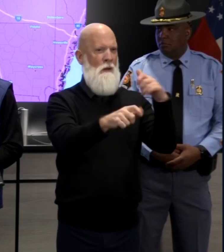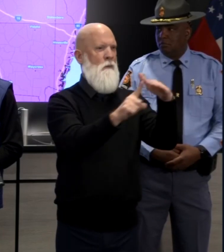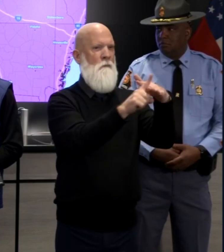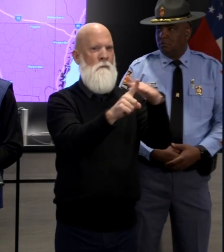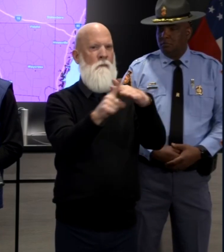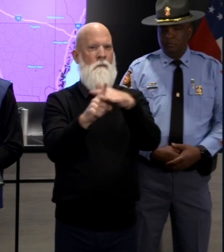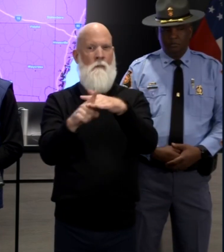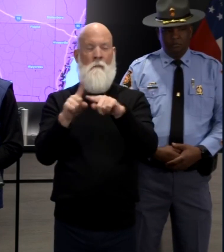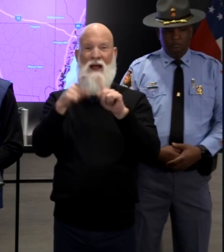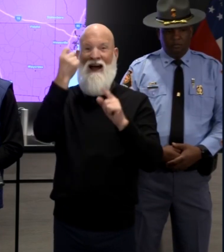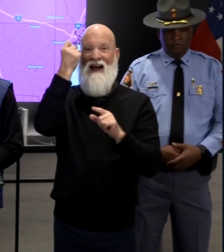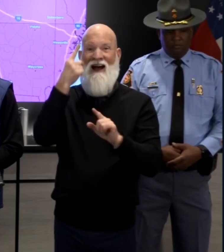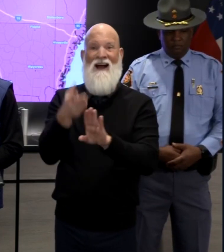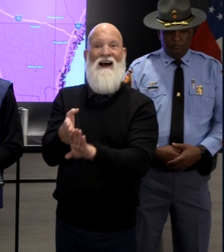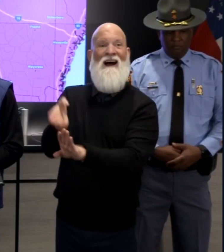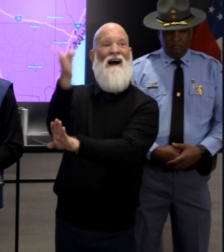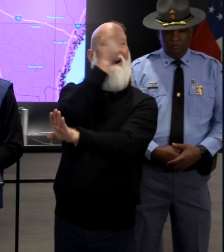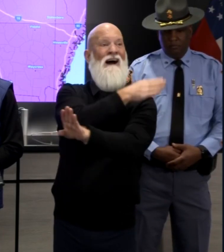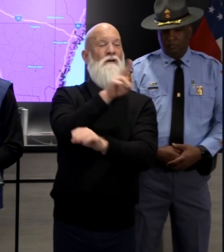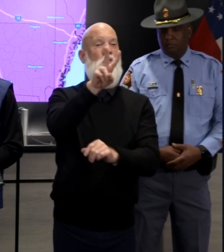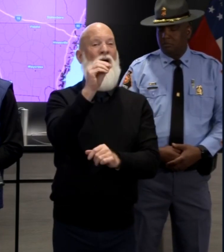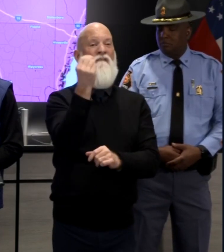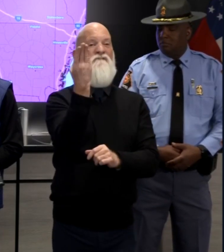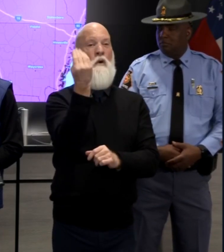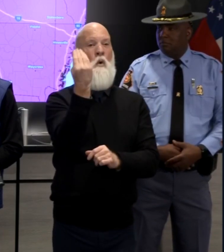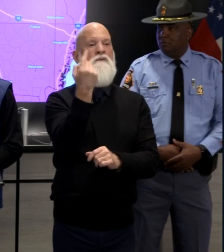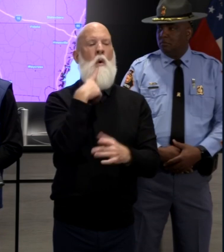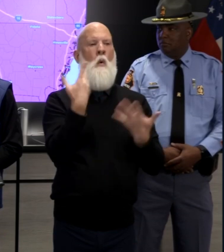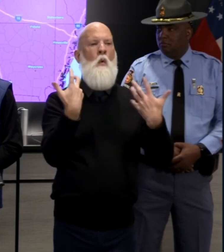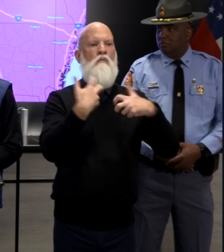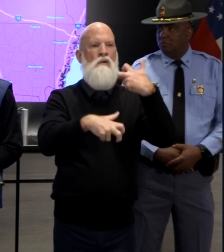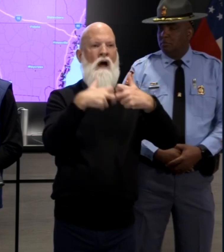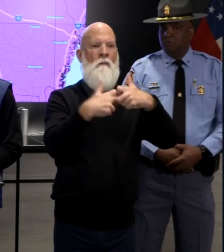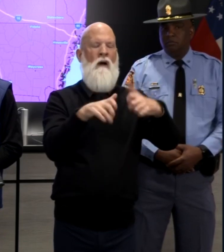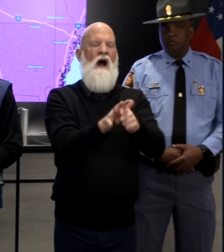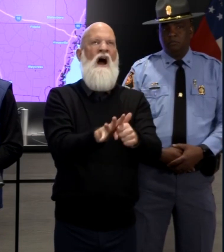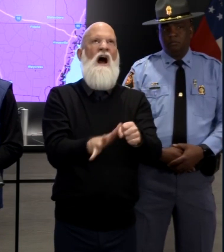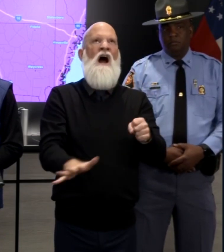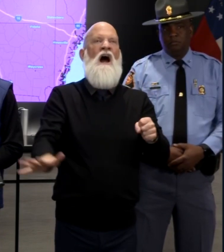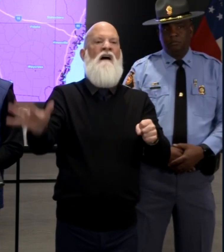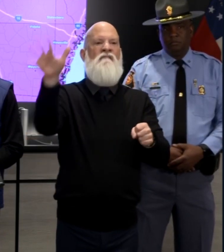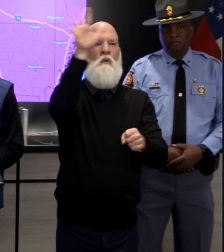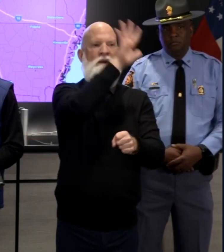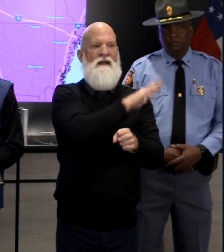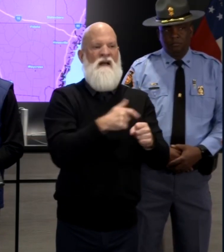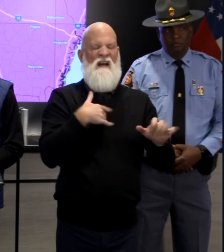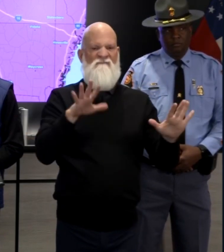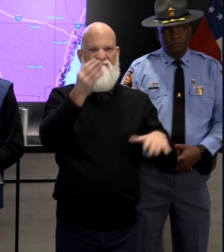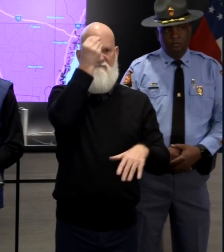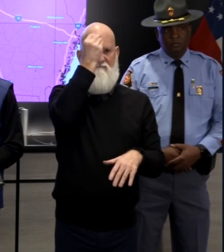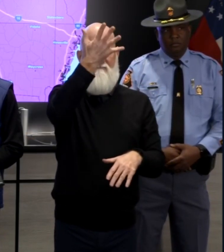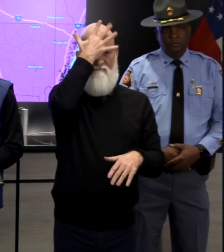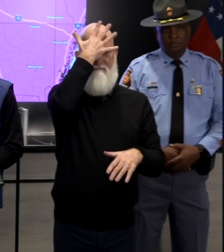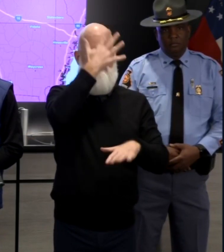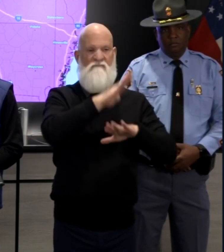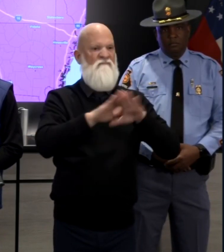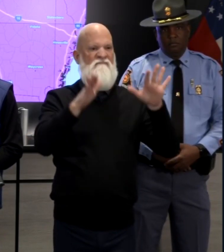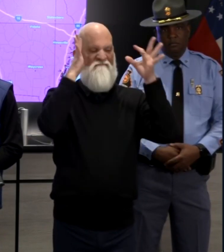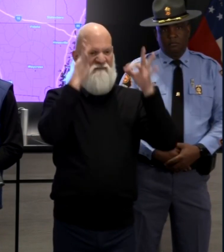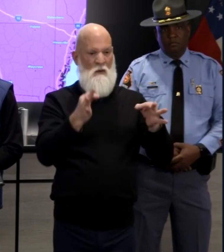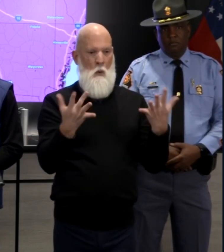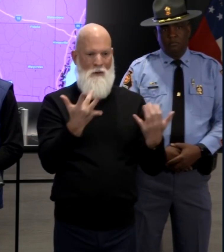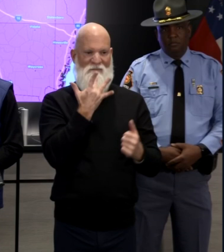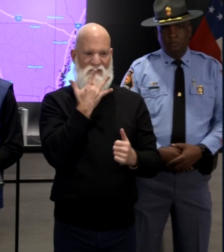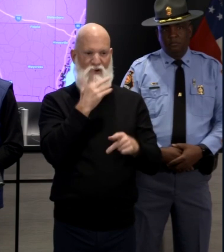so you can't get to people to get them moved so you can keep brining, so you can keep plowing, so you can keep putting salt out. So the less